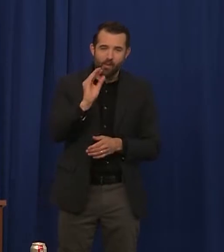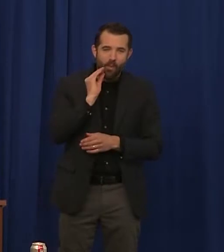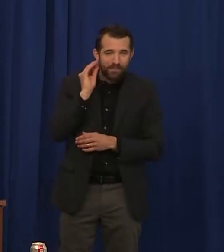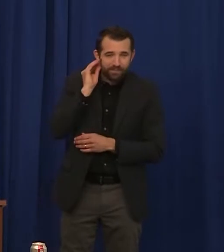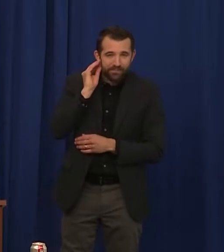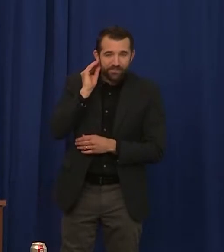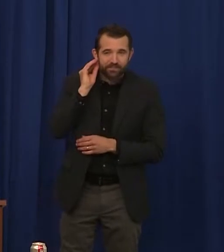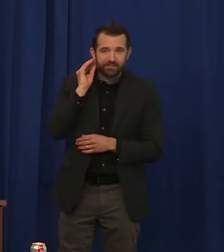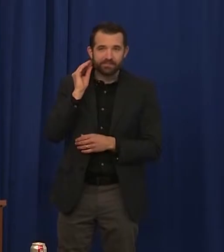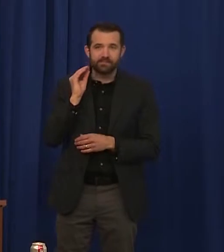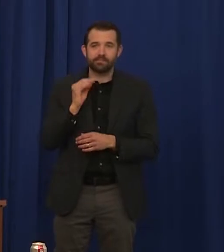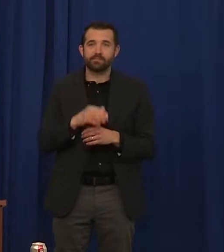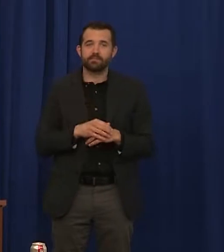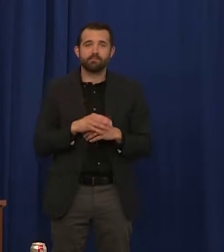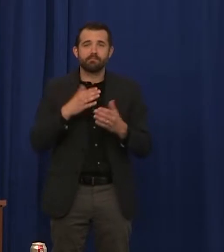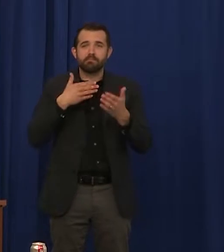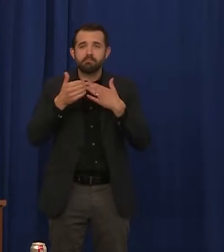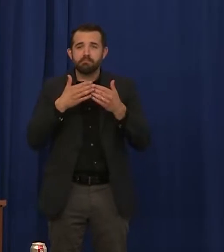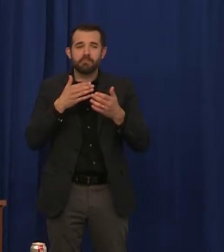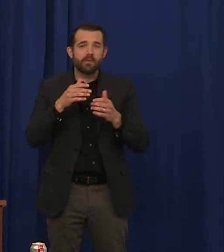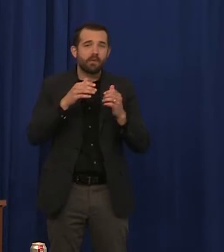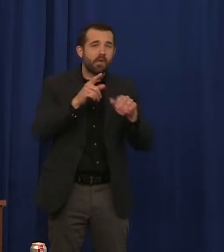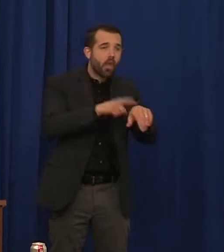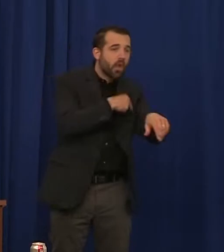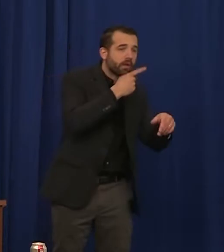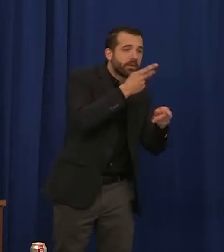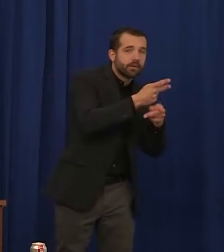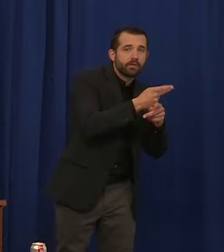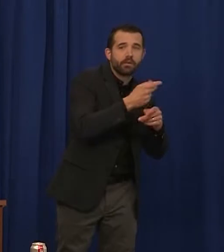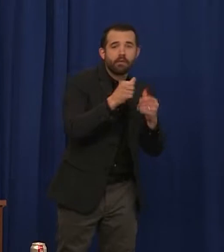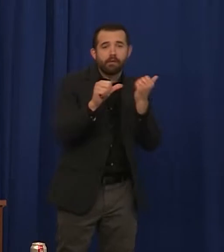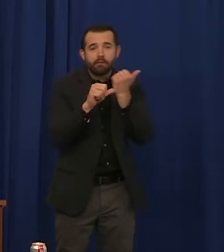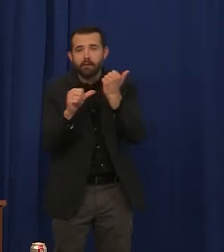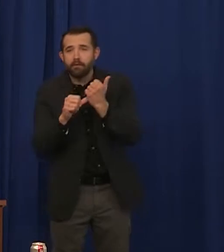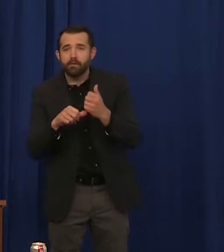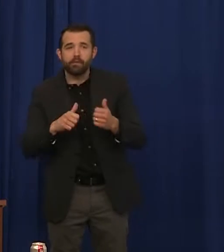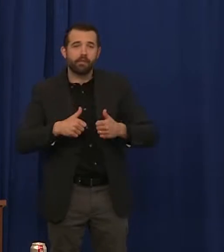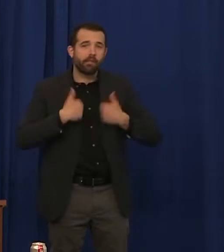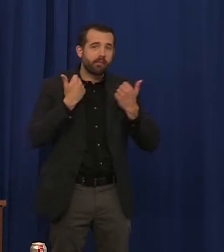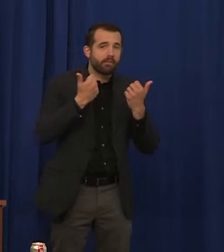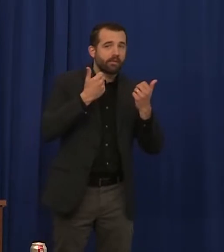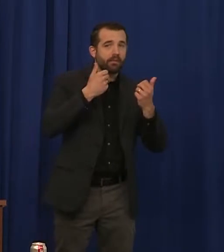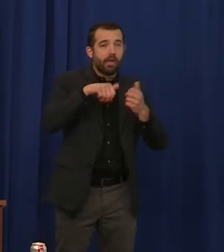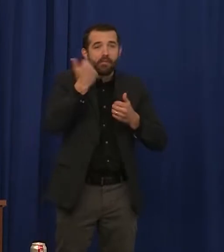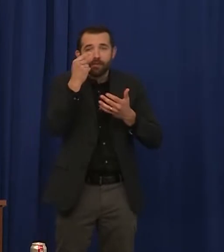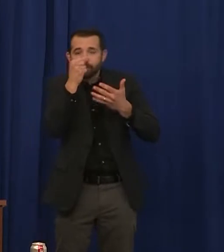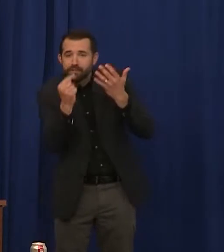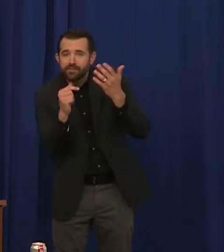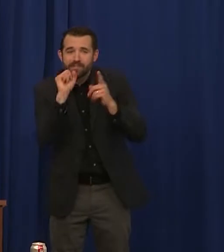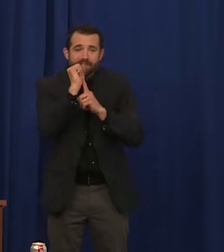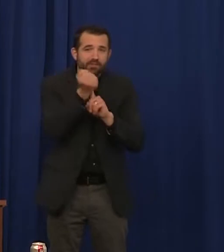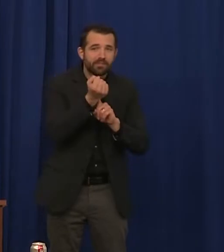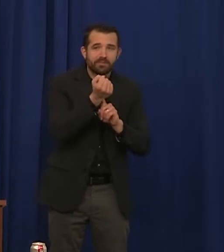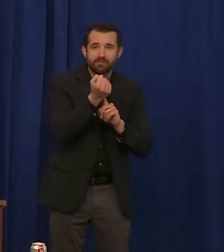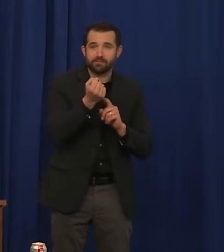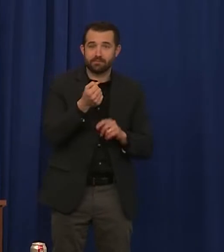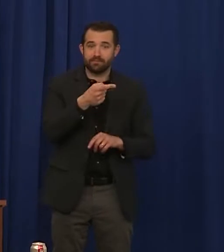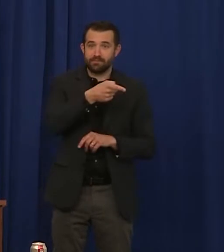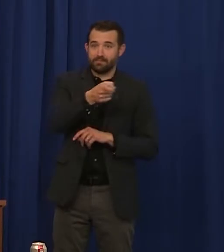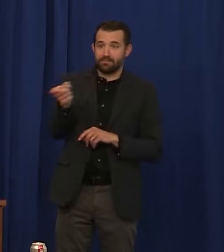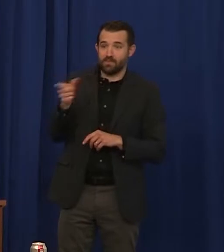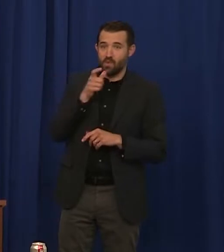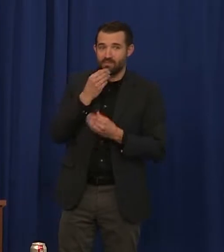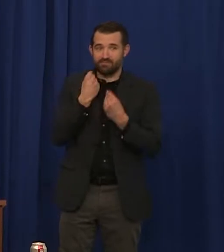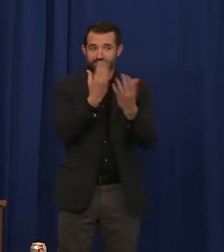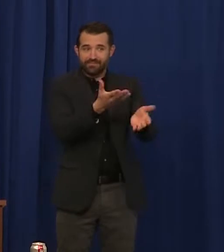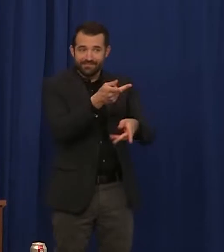are long-term care facilities, assisted living facilities, or others. These caregivers have befriended